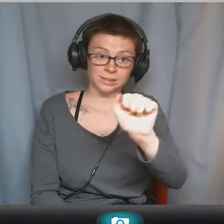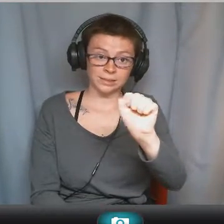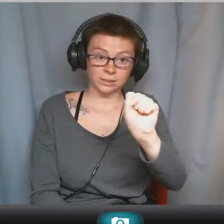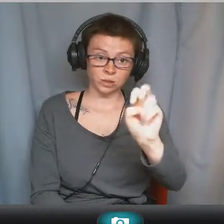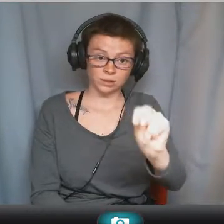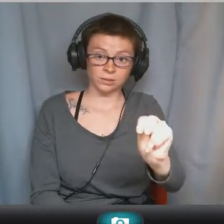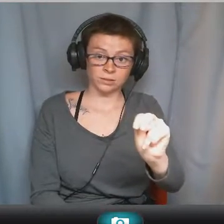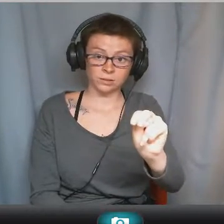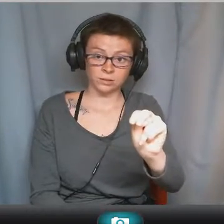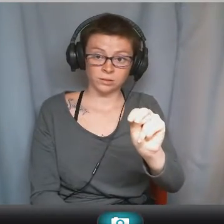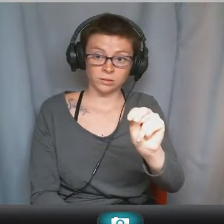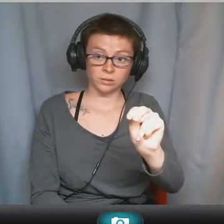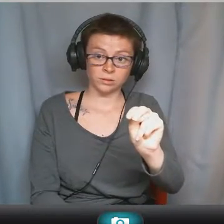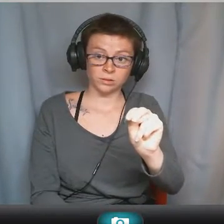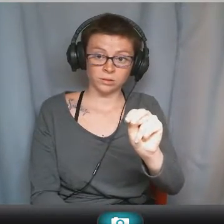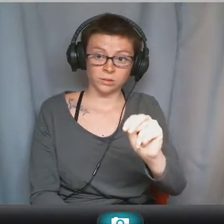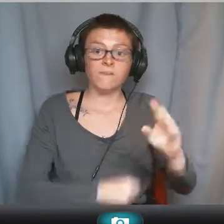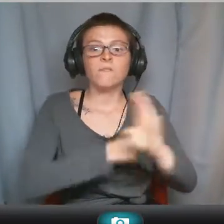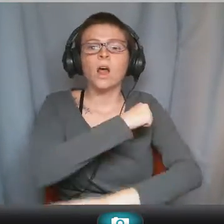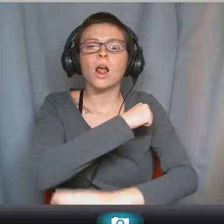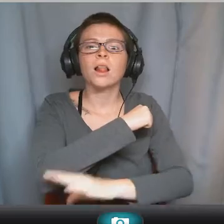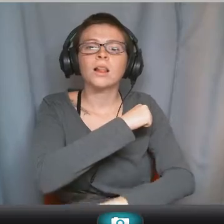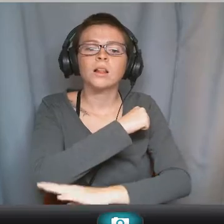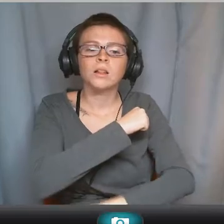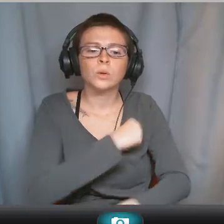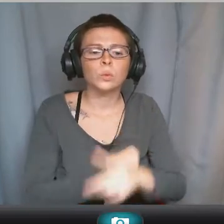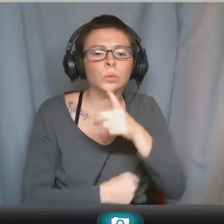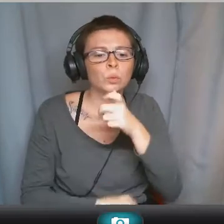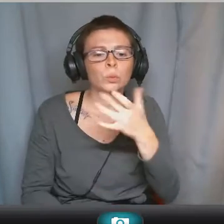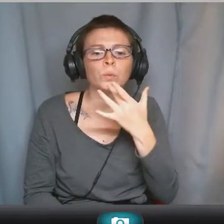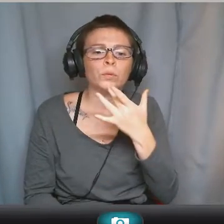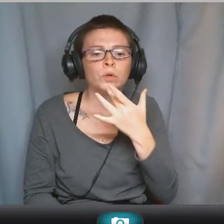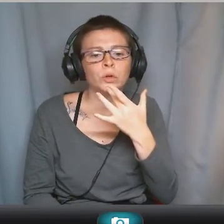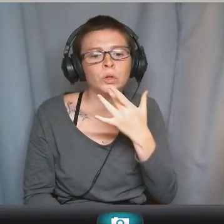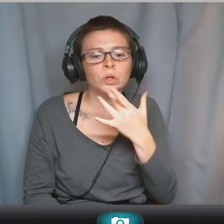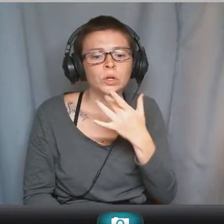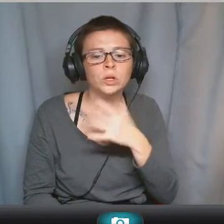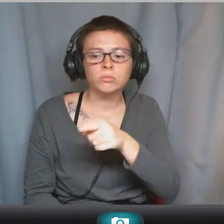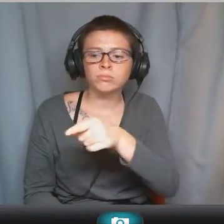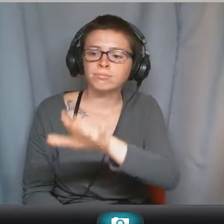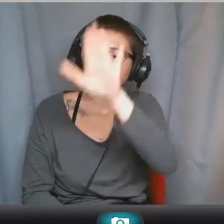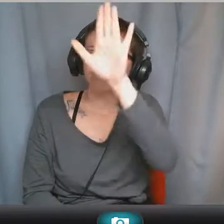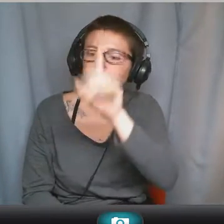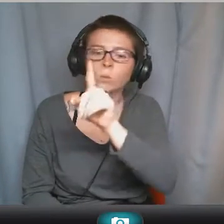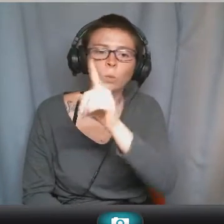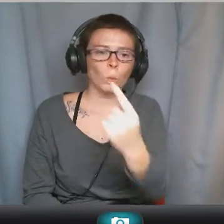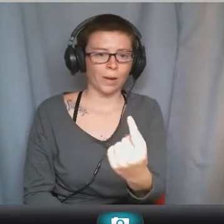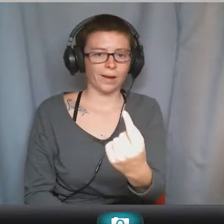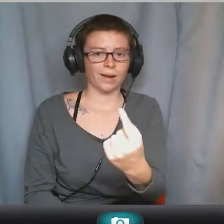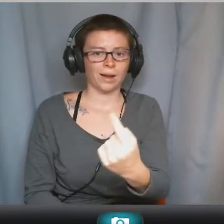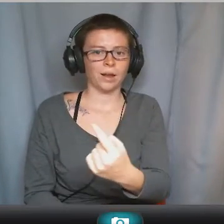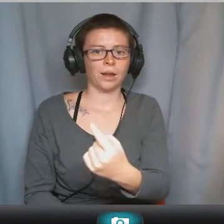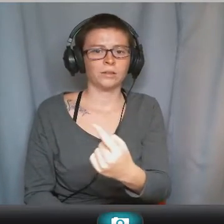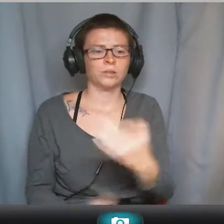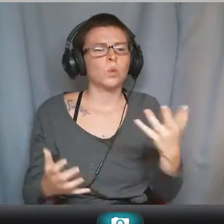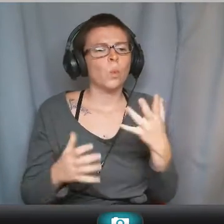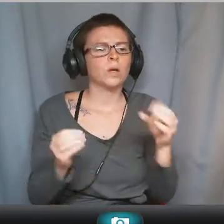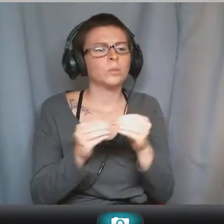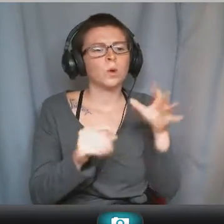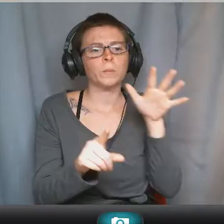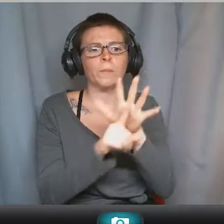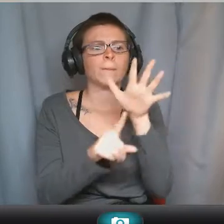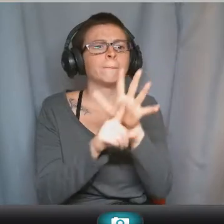fall, the best of all the seasons? 1. So what's the most popular season? Summertime.